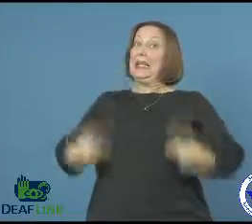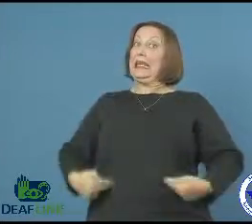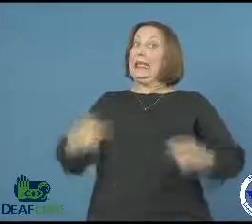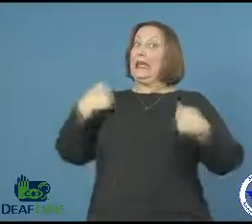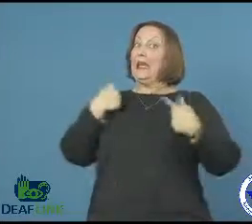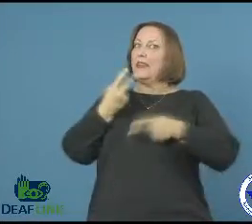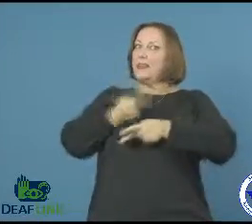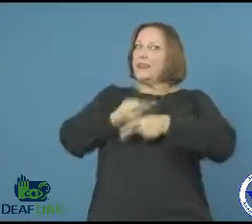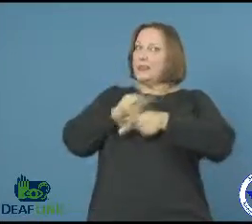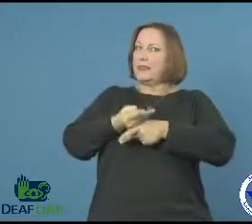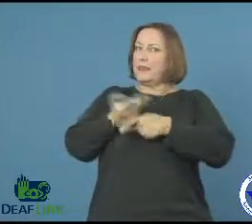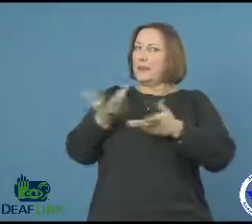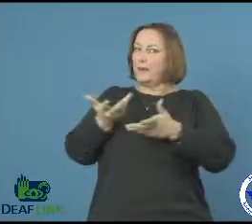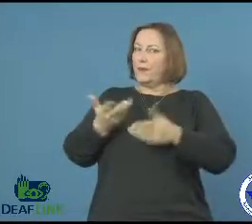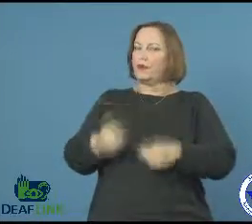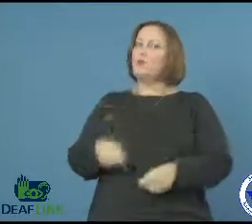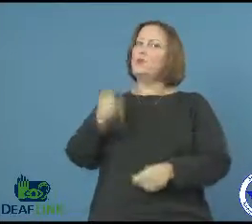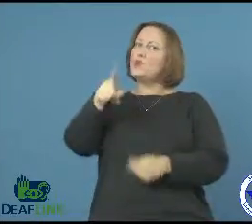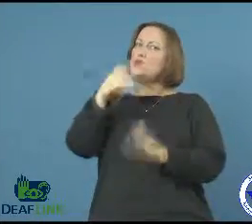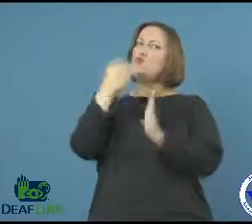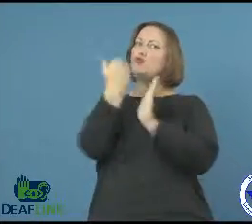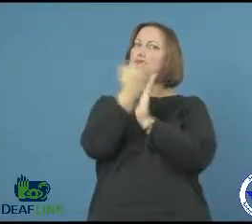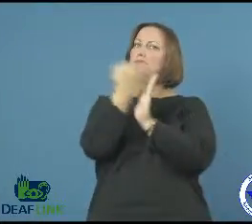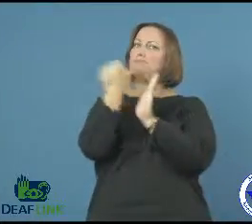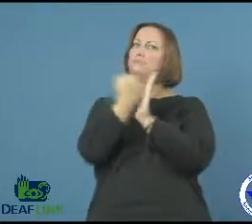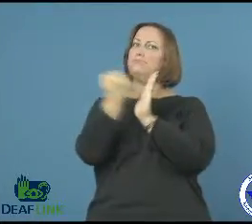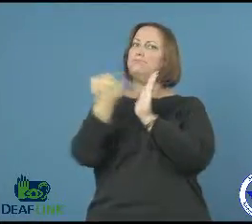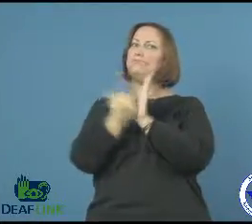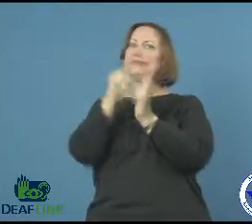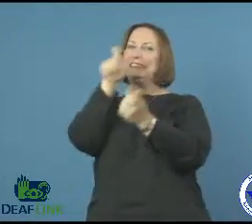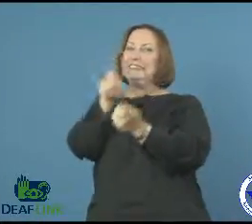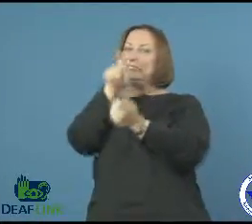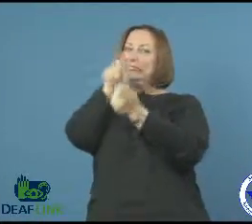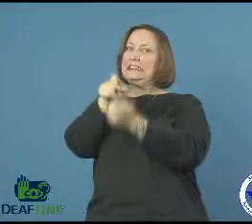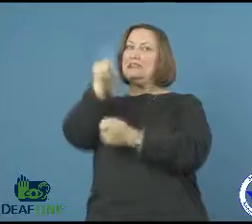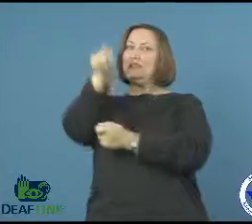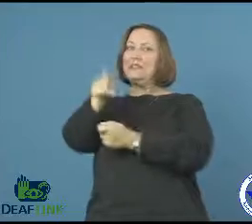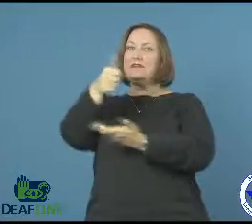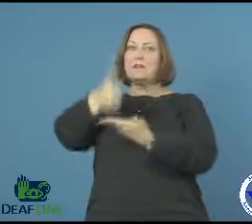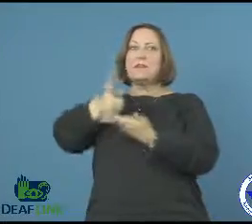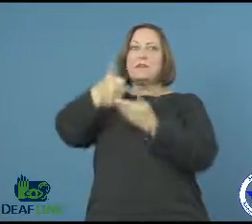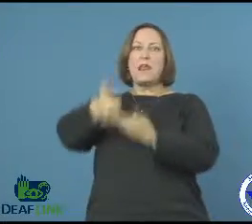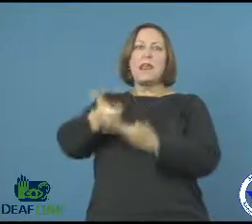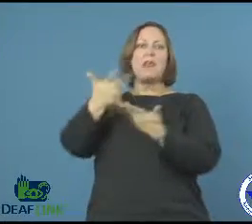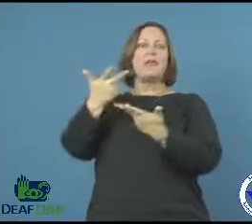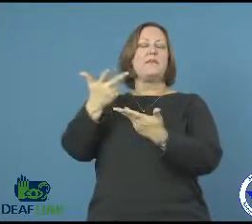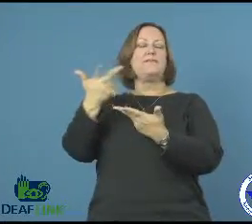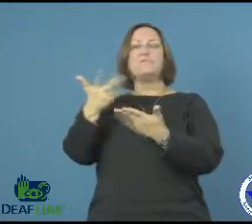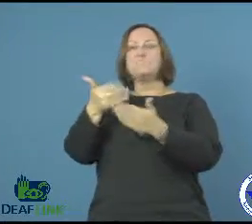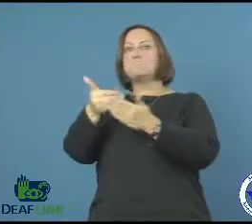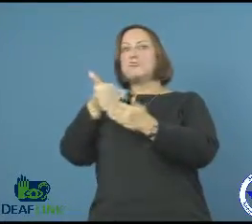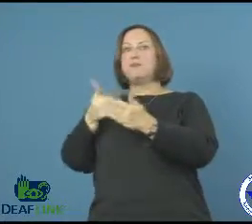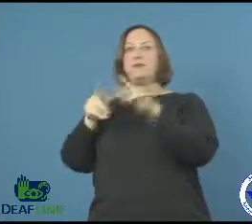Make a list of your specific needs before, during, and after a